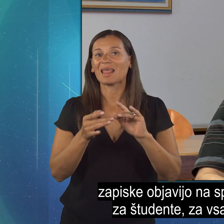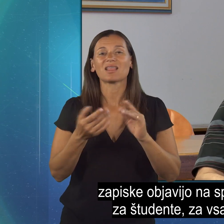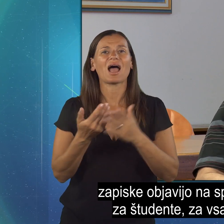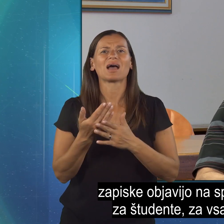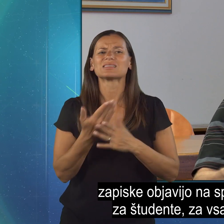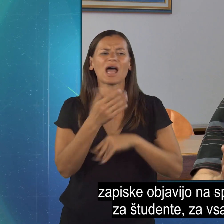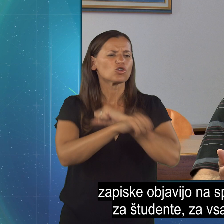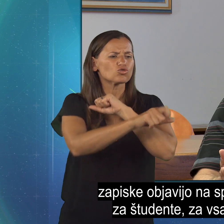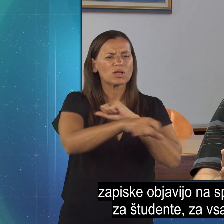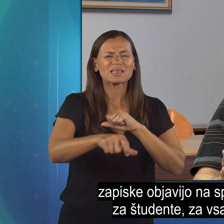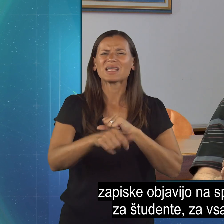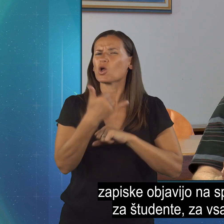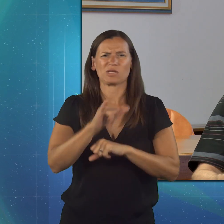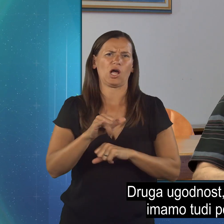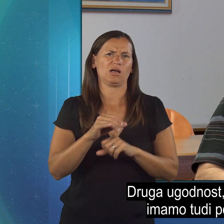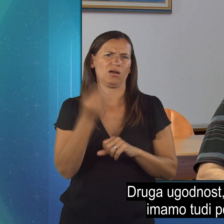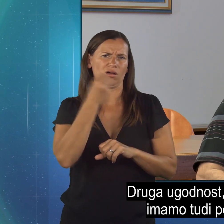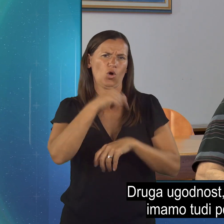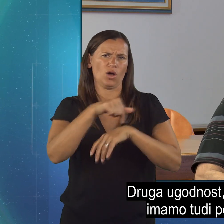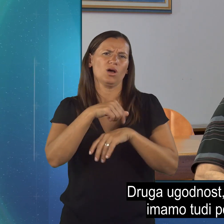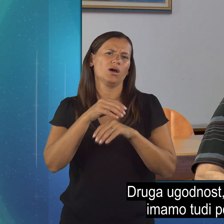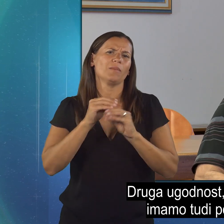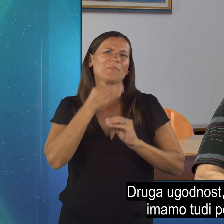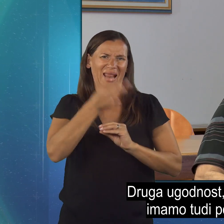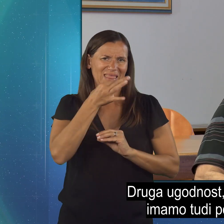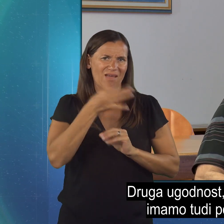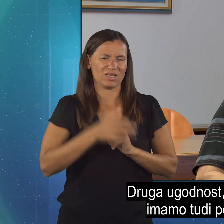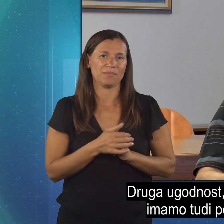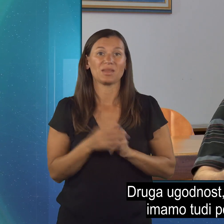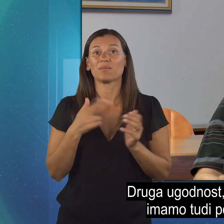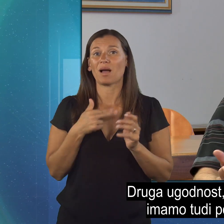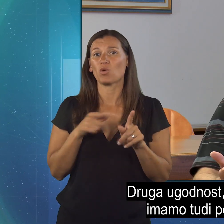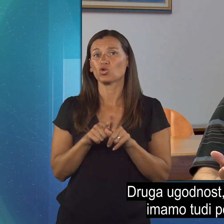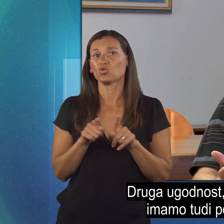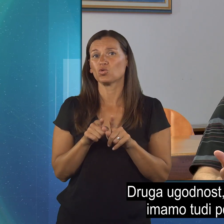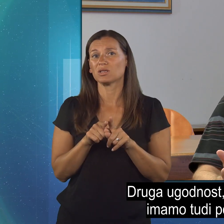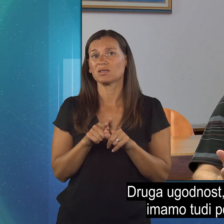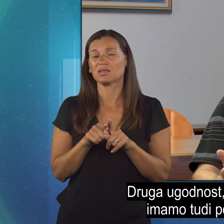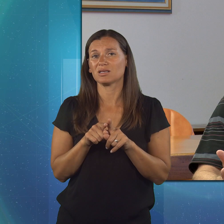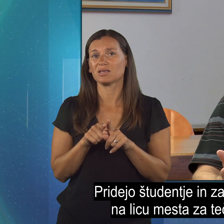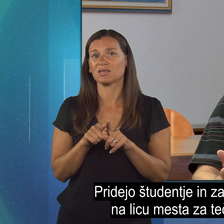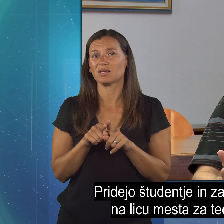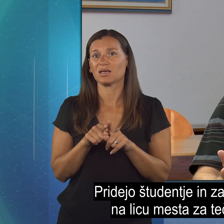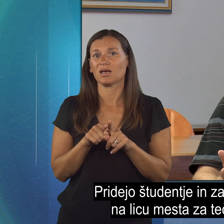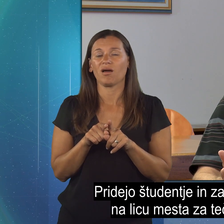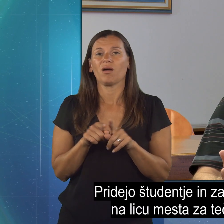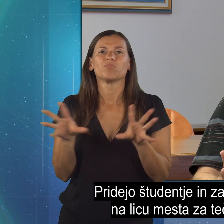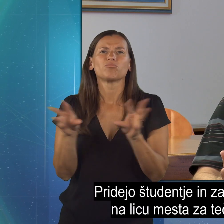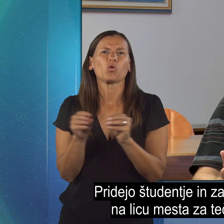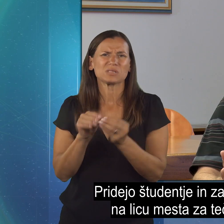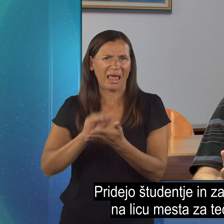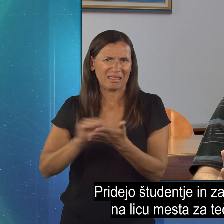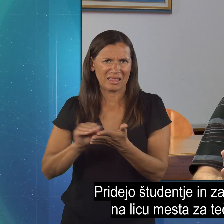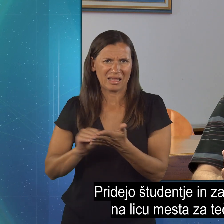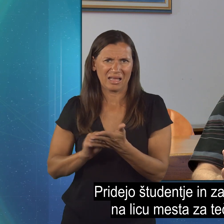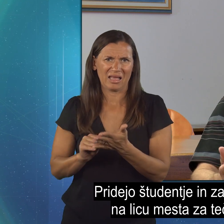with the students for every class. The other accommodation that we also have captioning. Students come in and